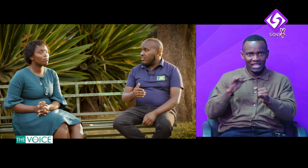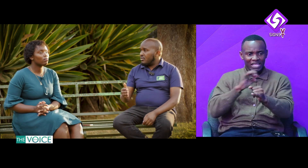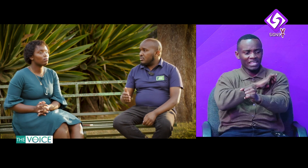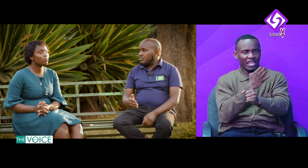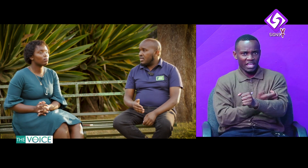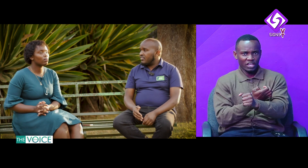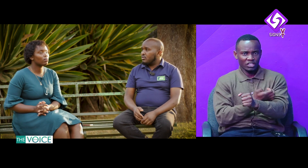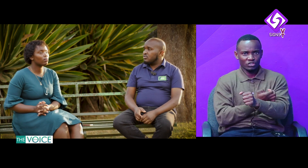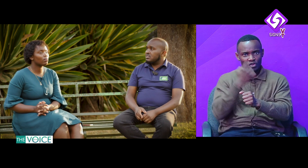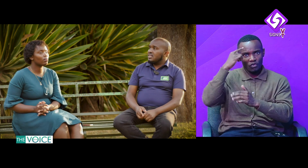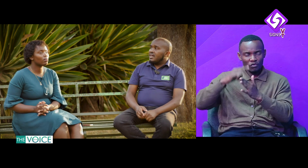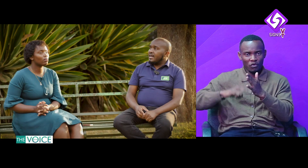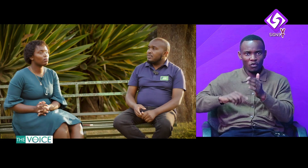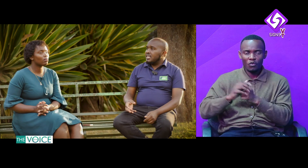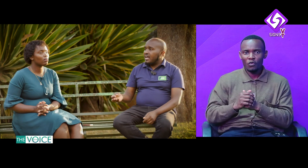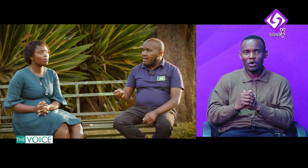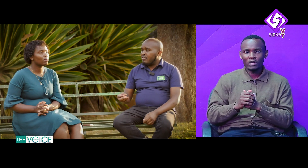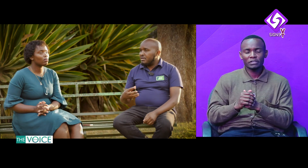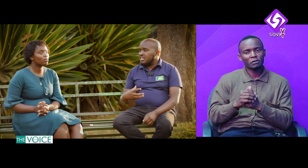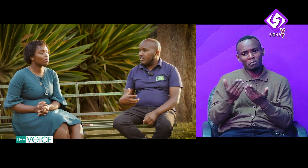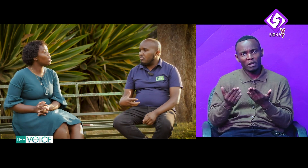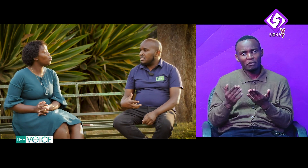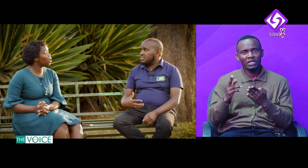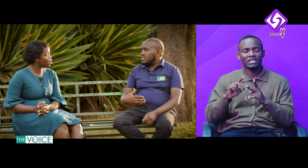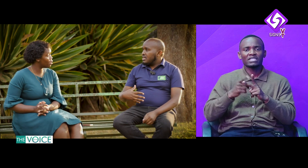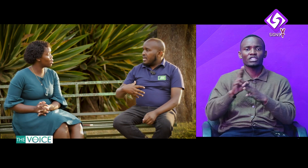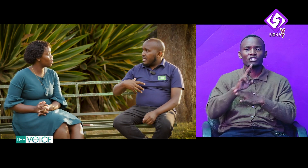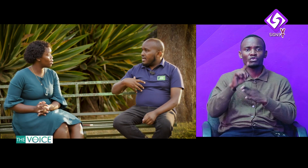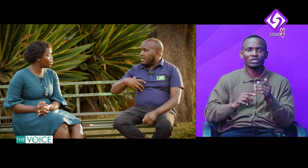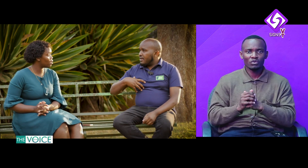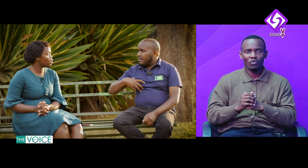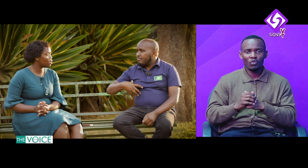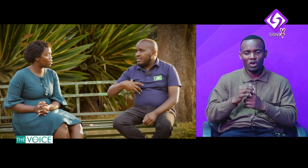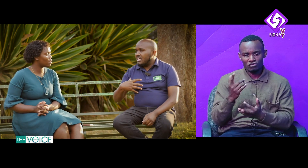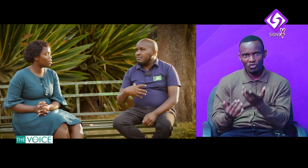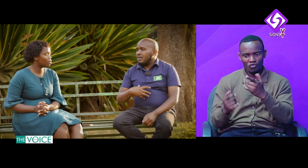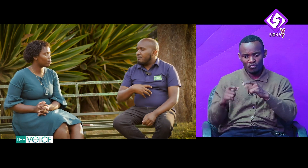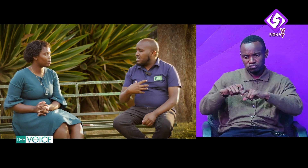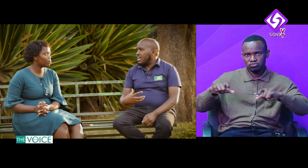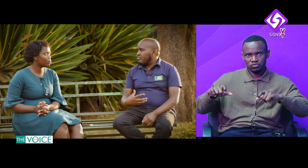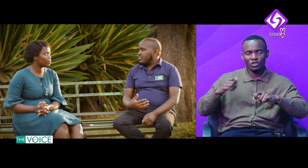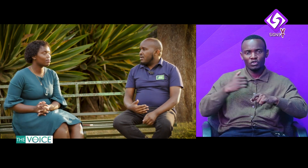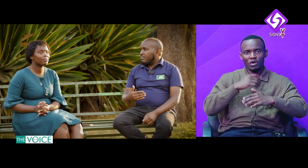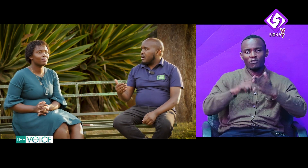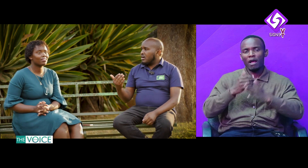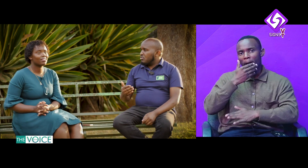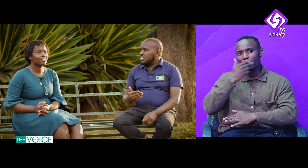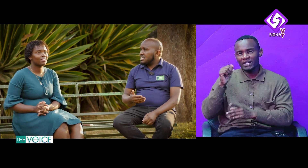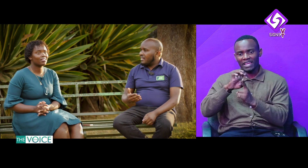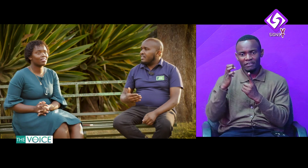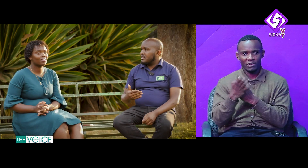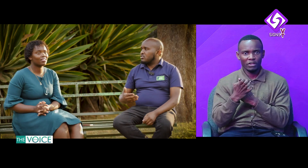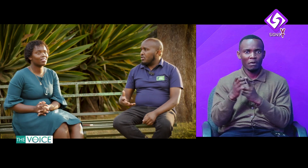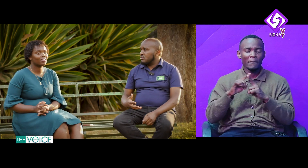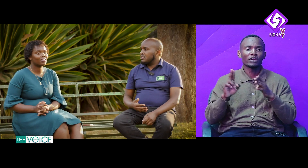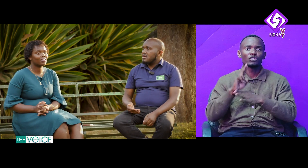using firewood, and they have a better environment and a better life by accommodating